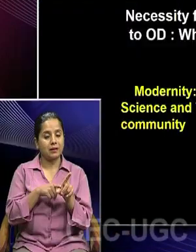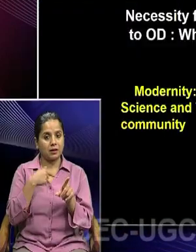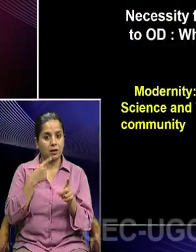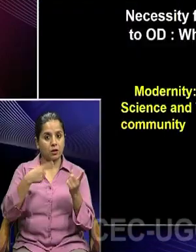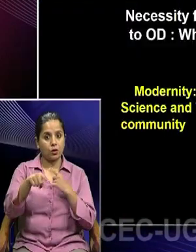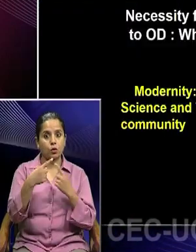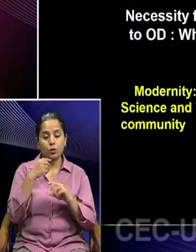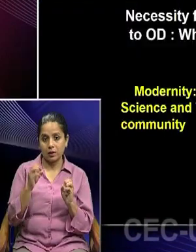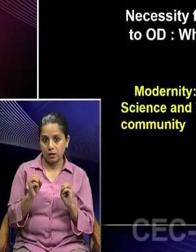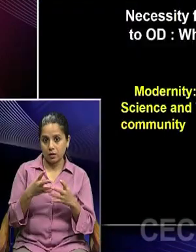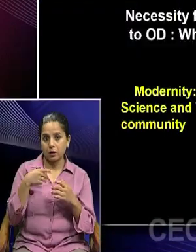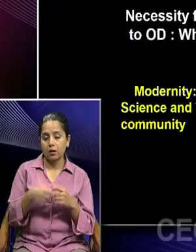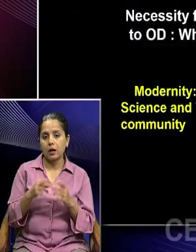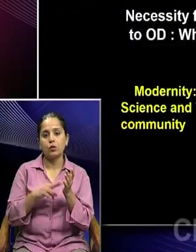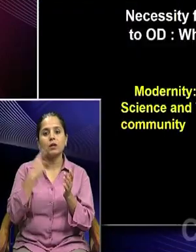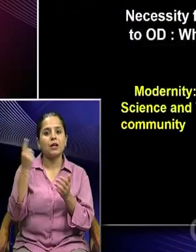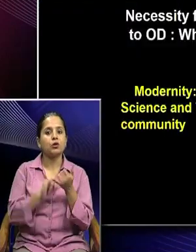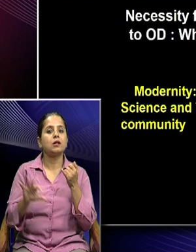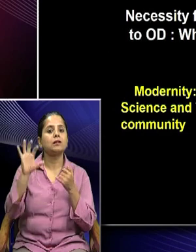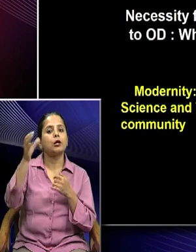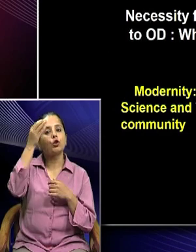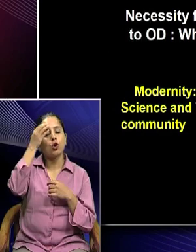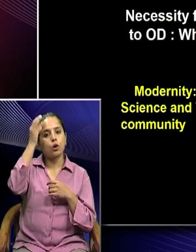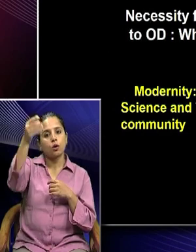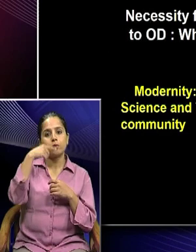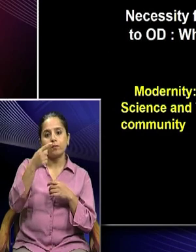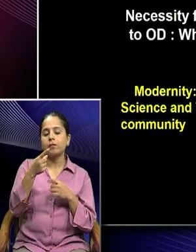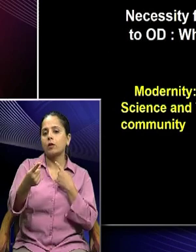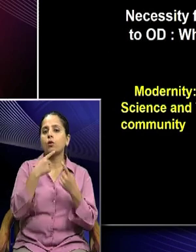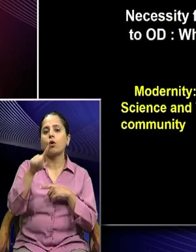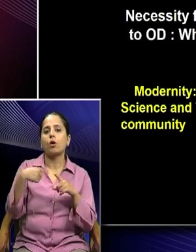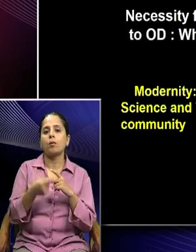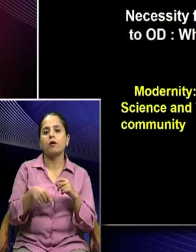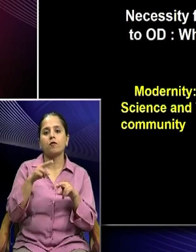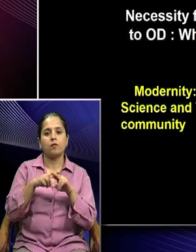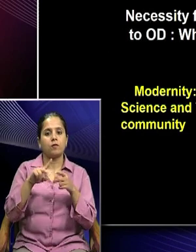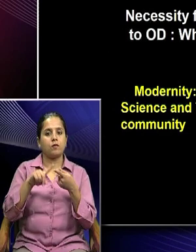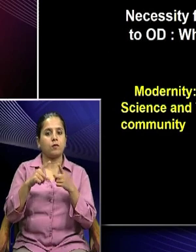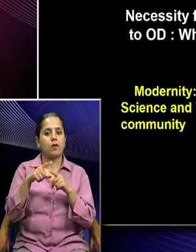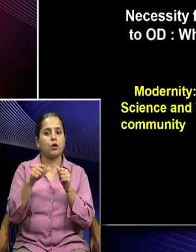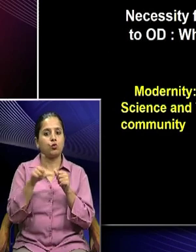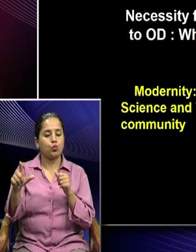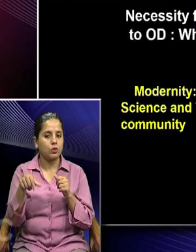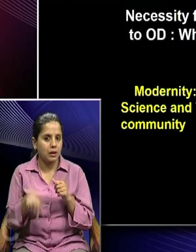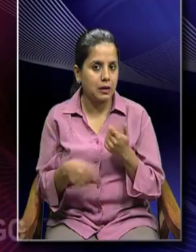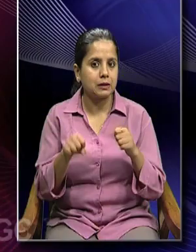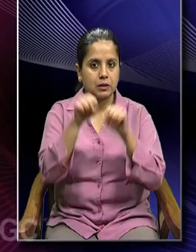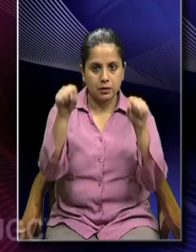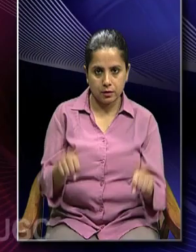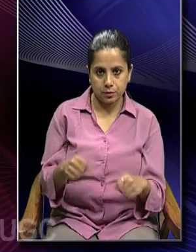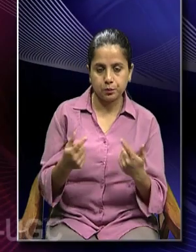talking about the nation state concept, where we started talking about the federalism, federal system, we started talking